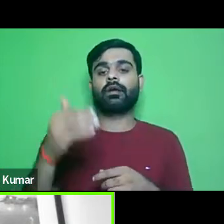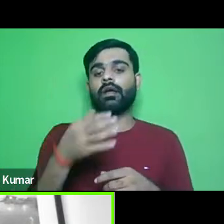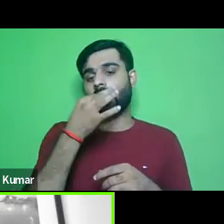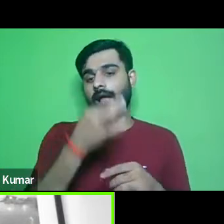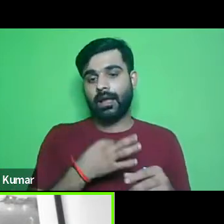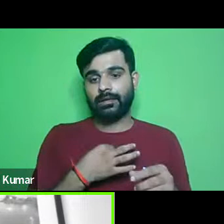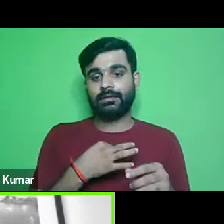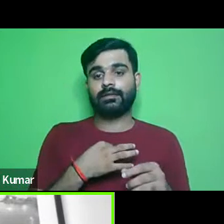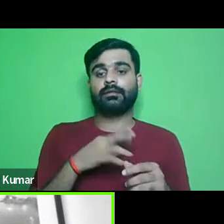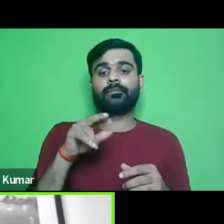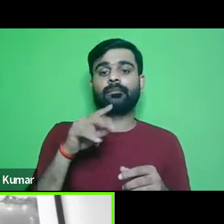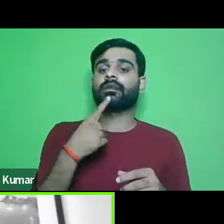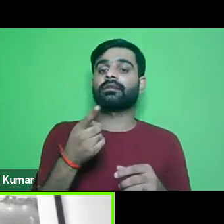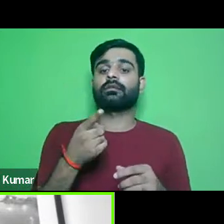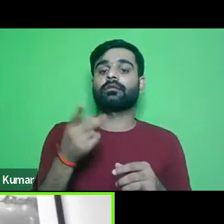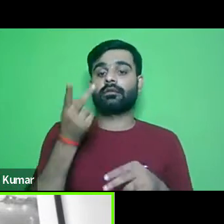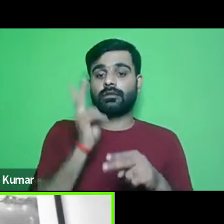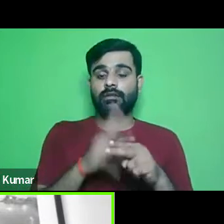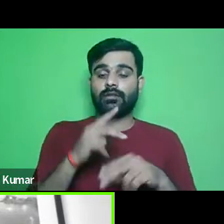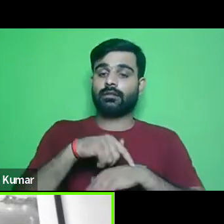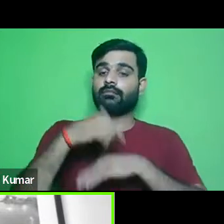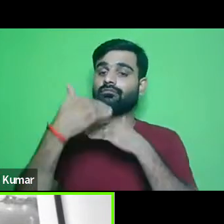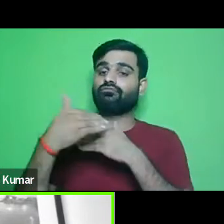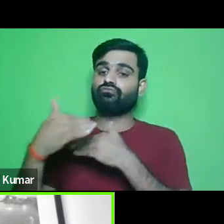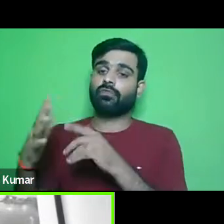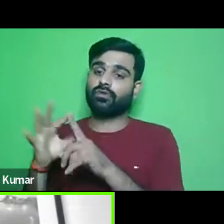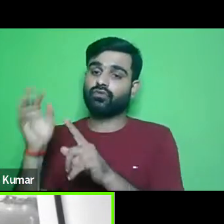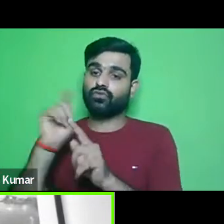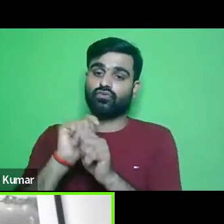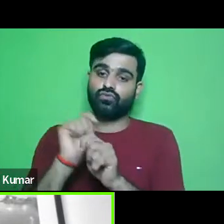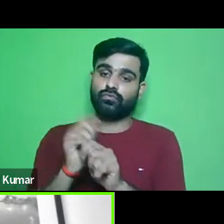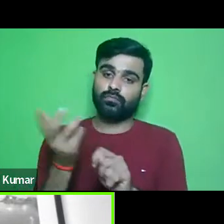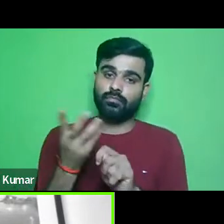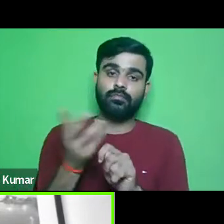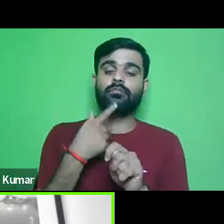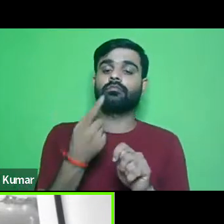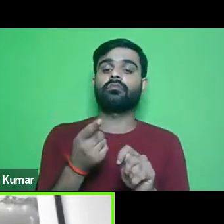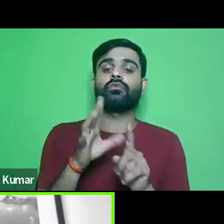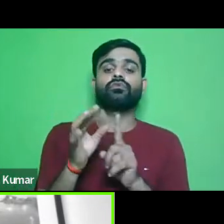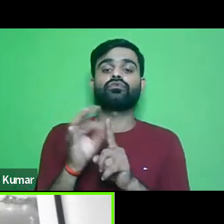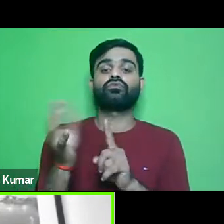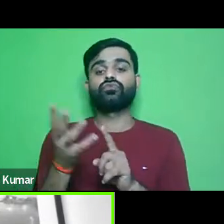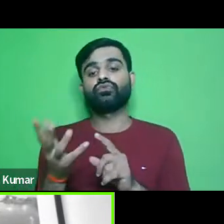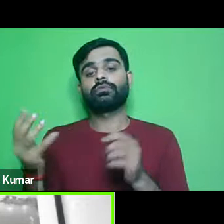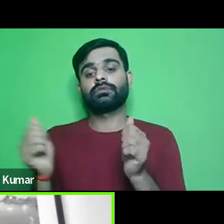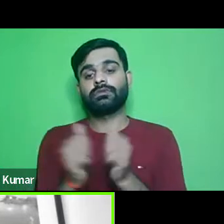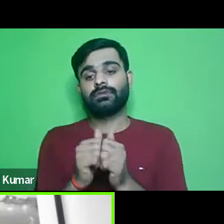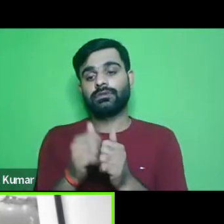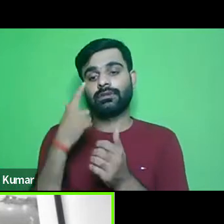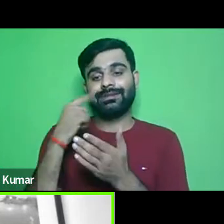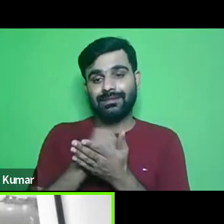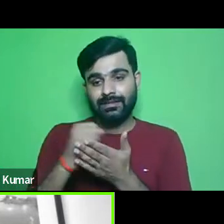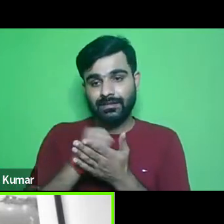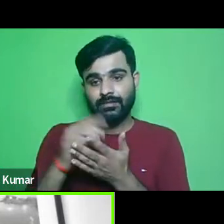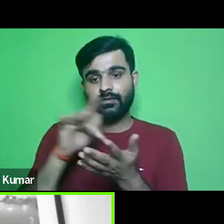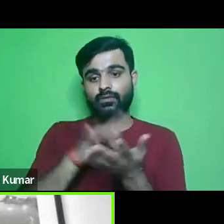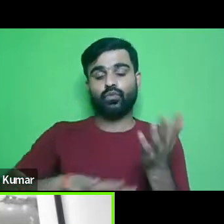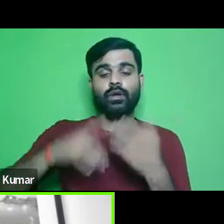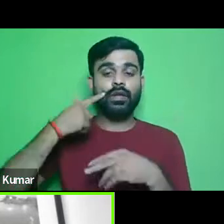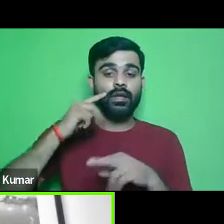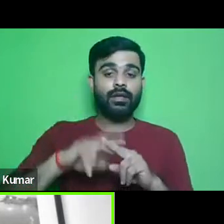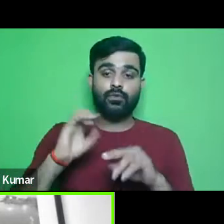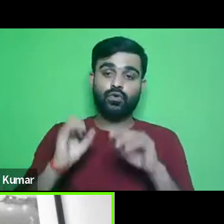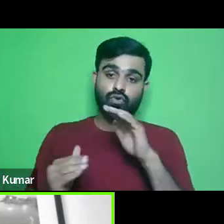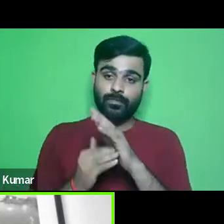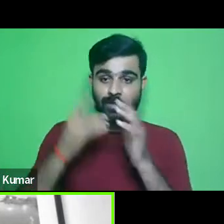that, that there are certain limitations to what can be done, what can be done with it, and certain practices where even if you have